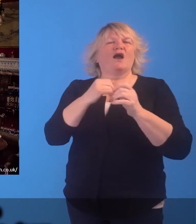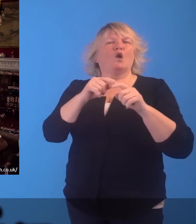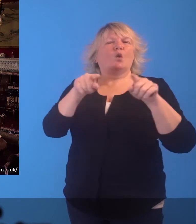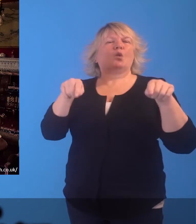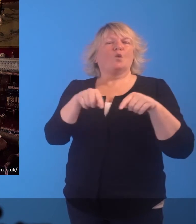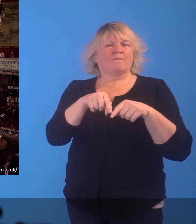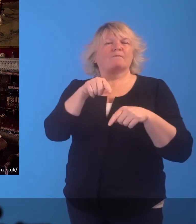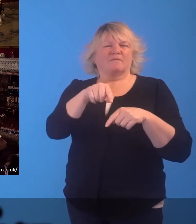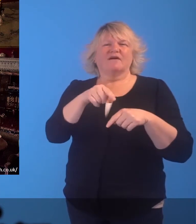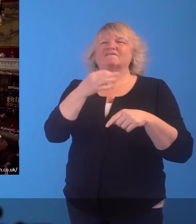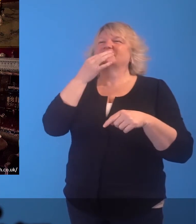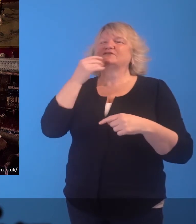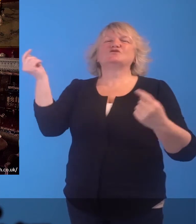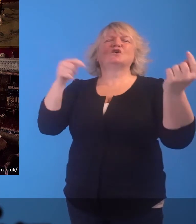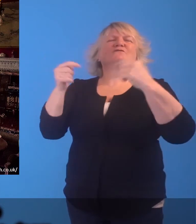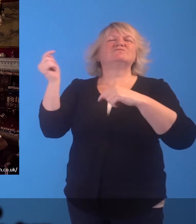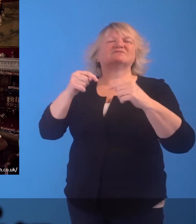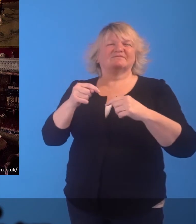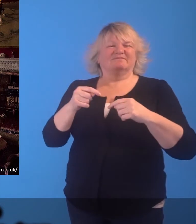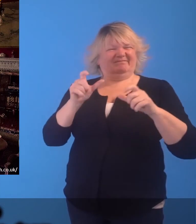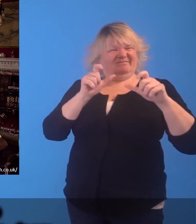luxurious rarity at the time.